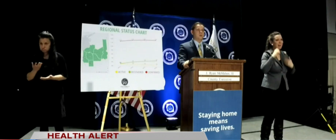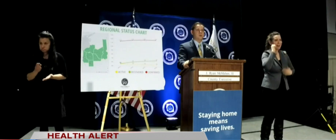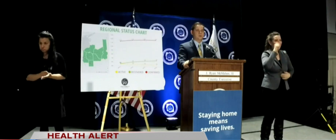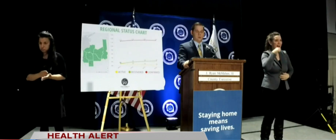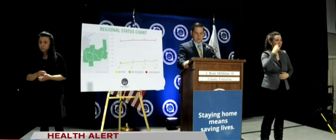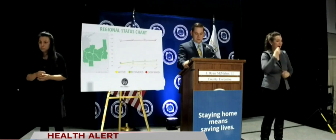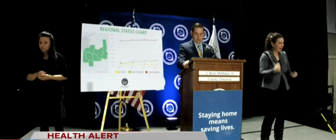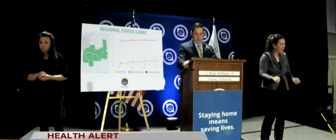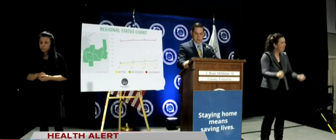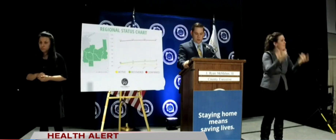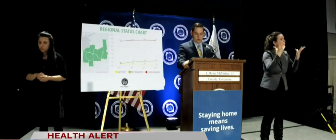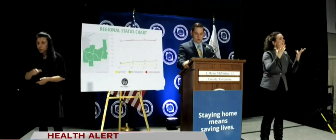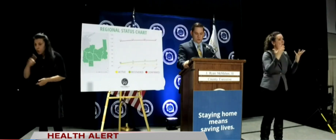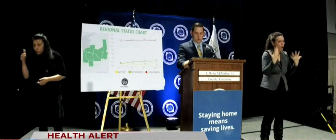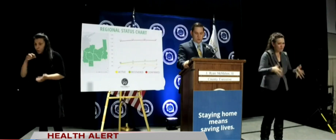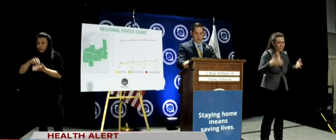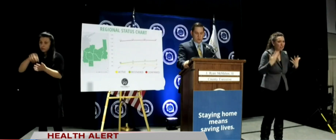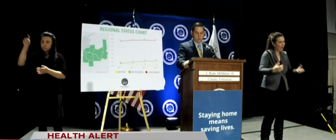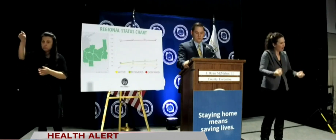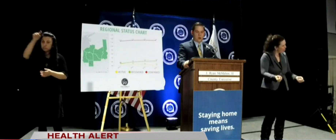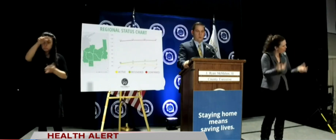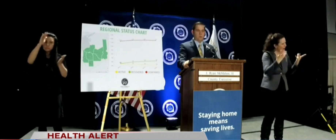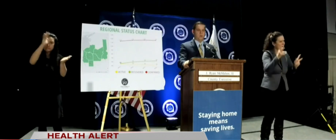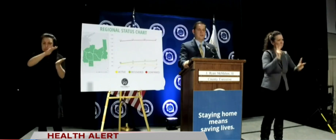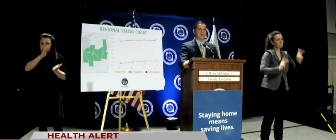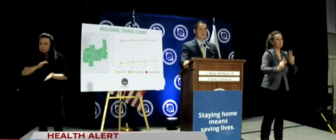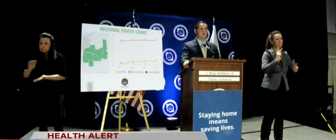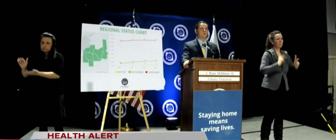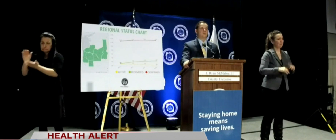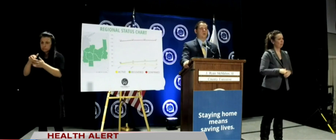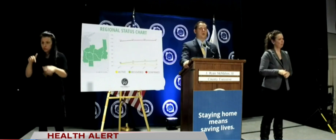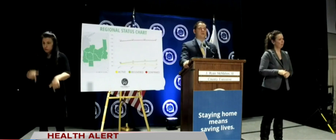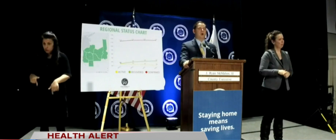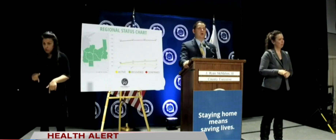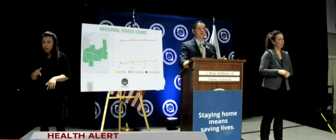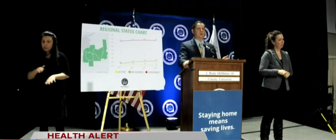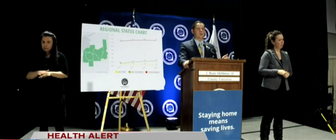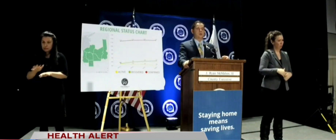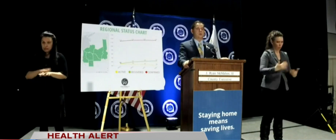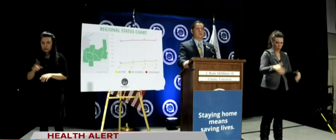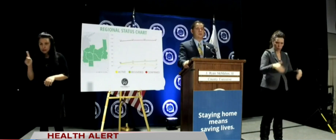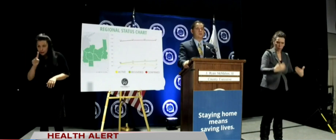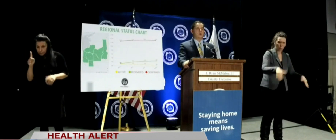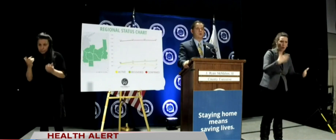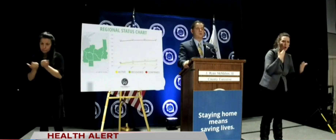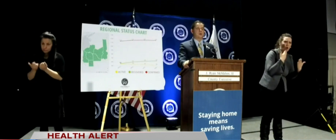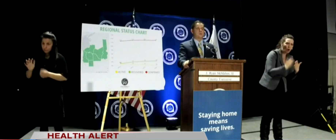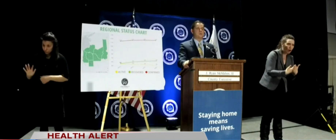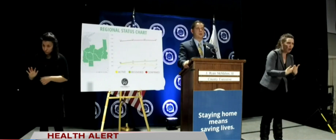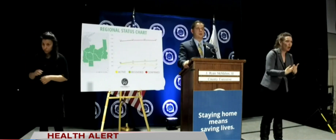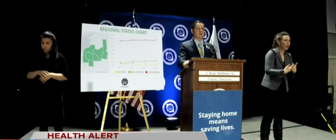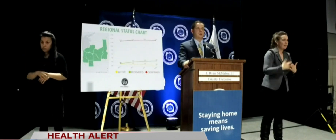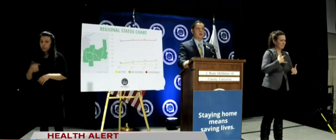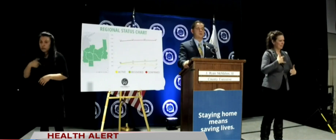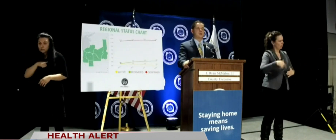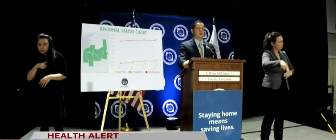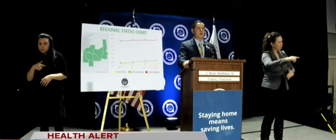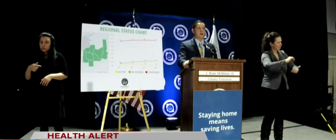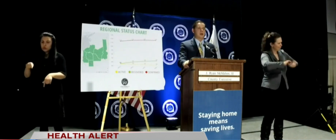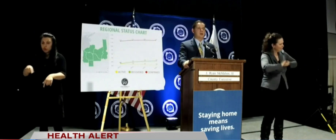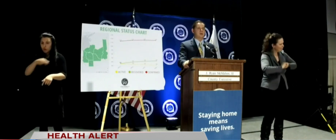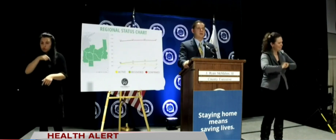other communities throughout the state and the country. So we've done robust testing. When you have partners like we do with St. Joe's and Upstate and